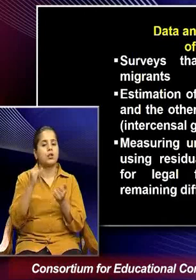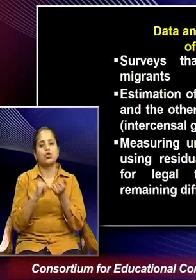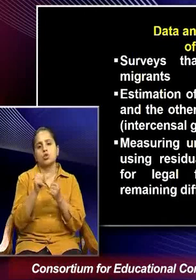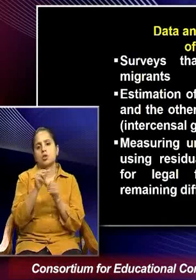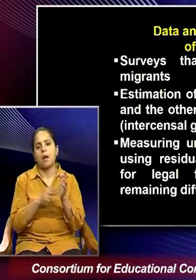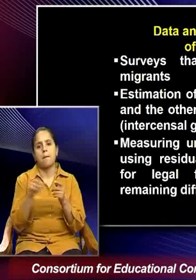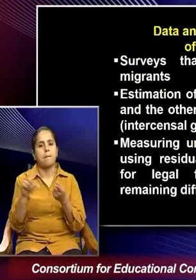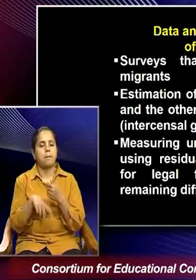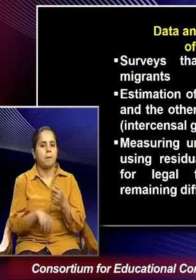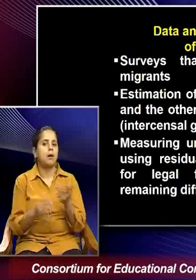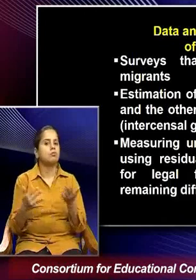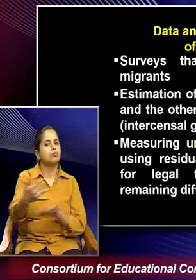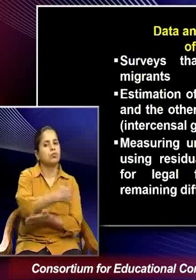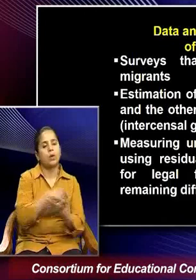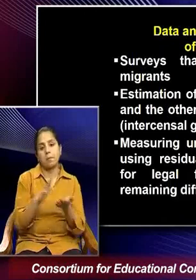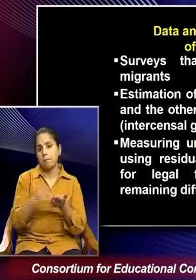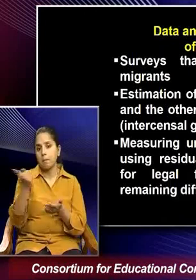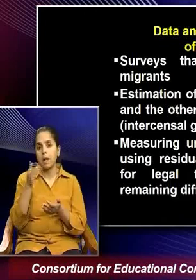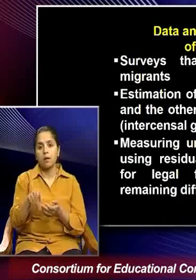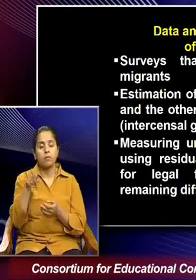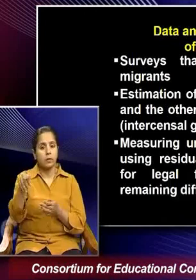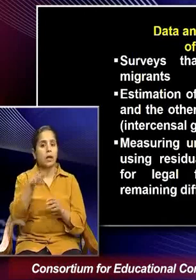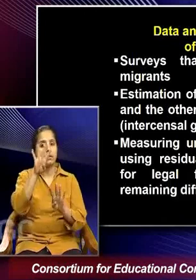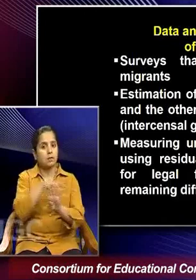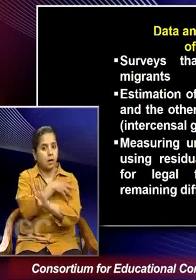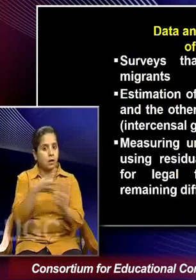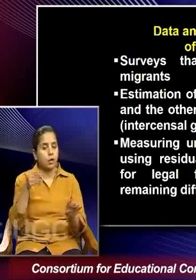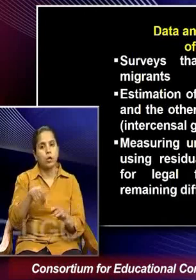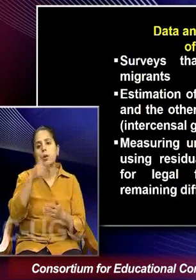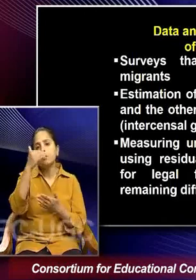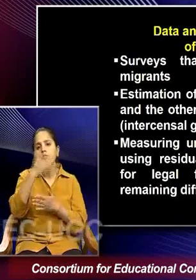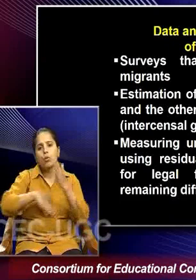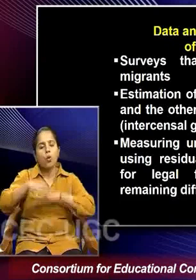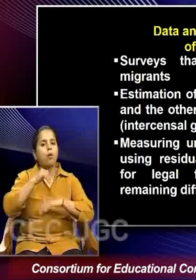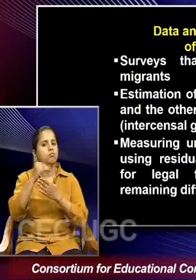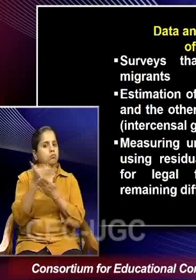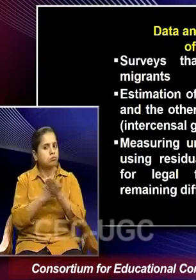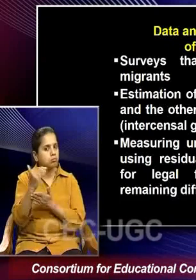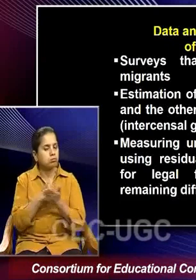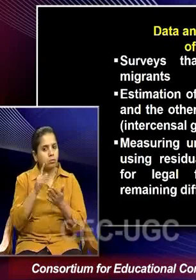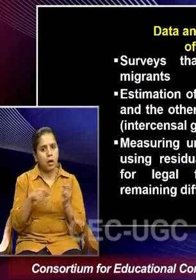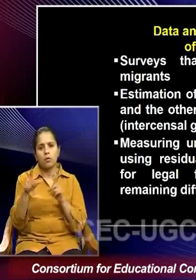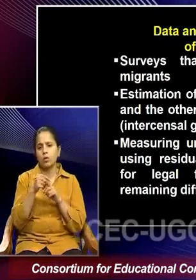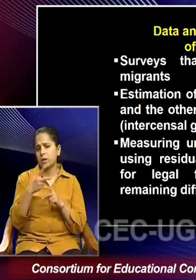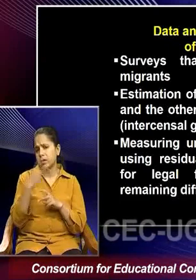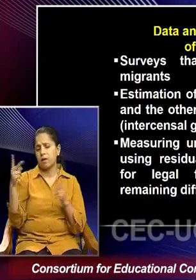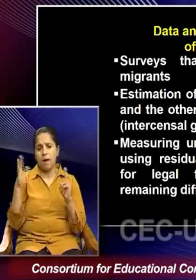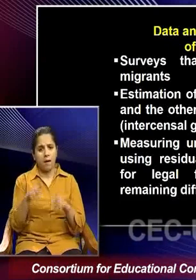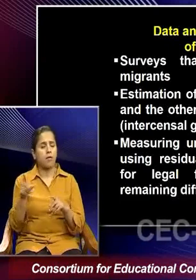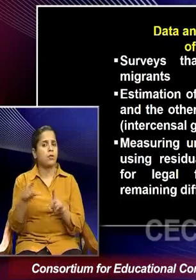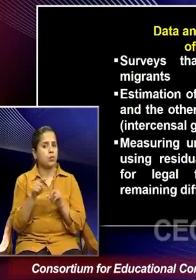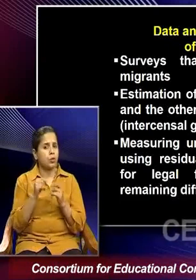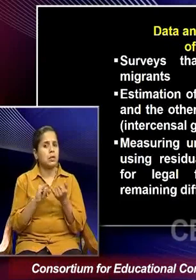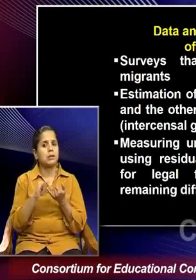Organization, implemented by the Ministry of Statistics and Program Implementation, have been conducting different rounds of